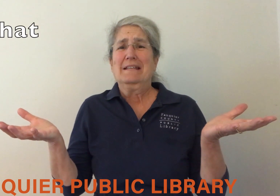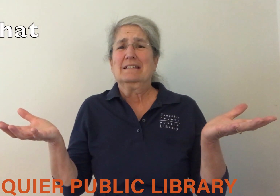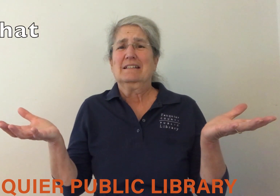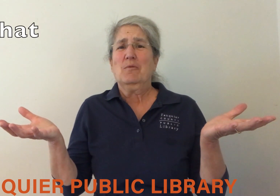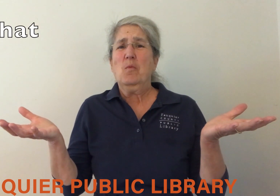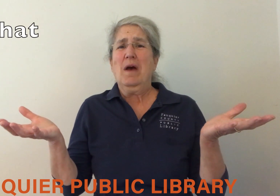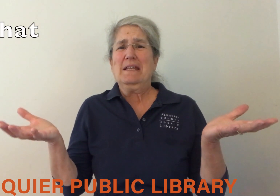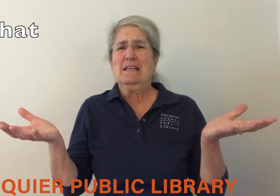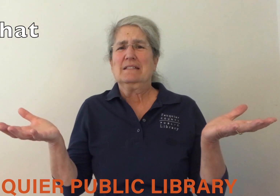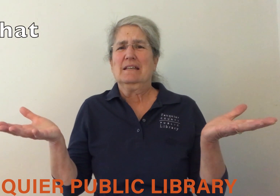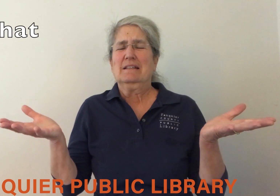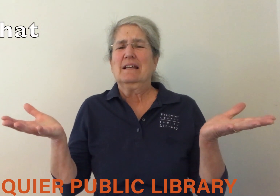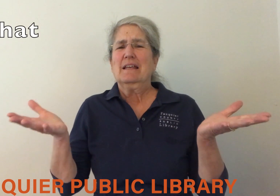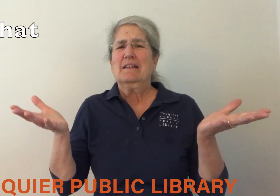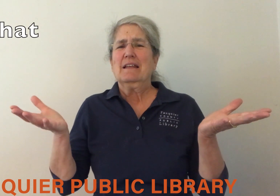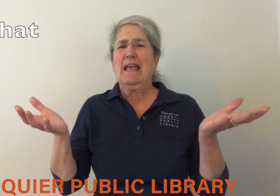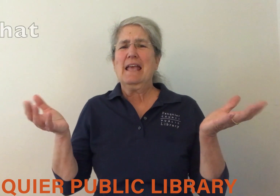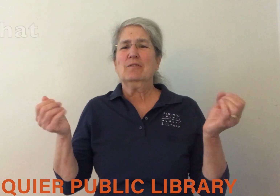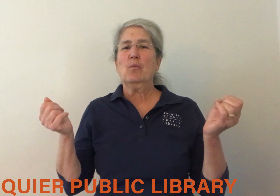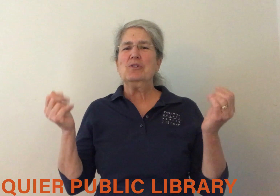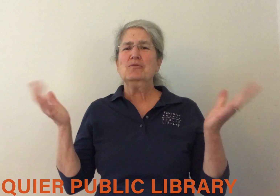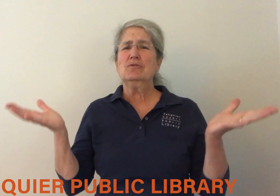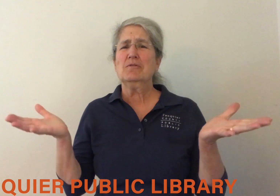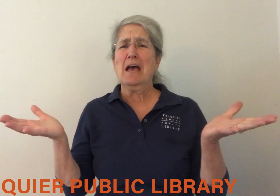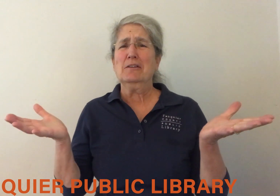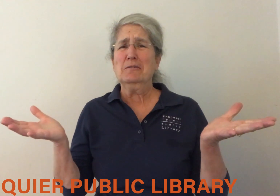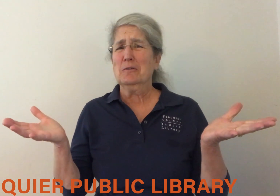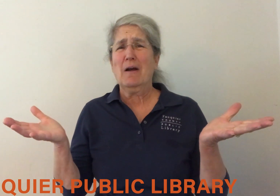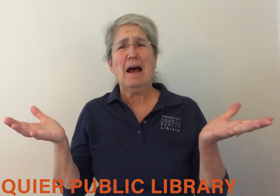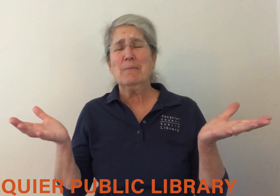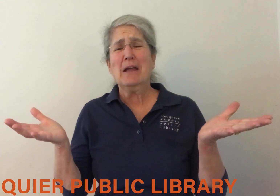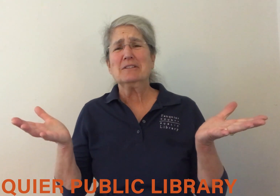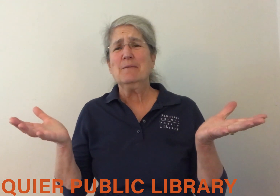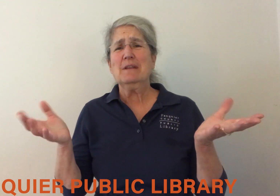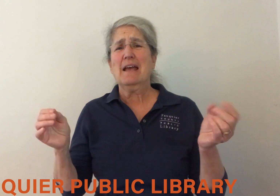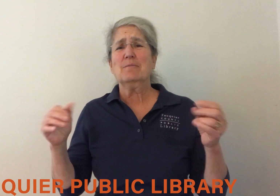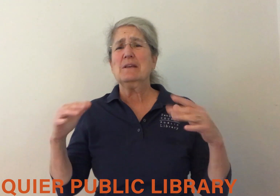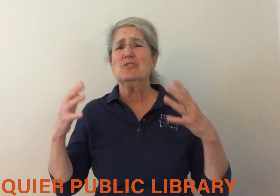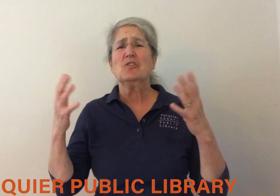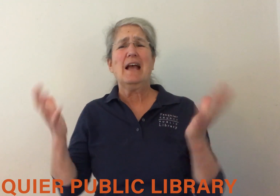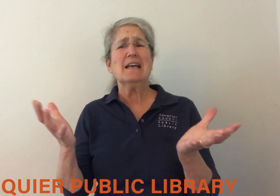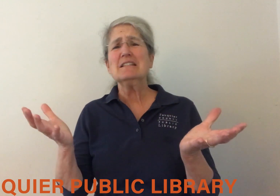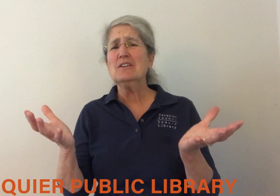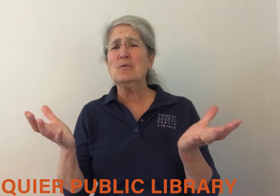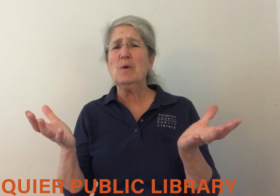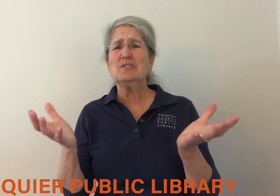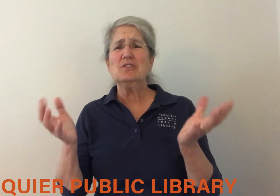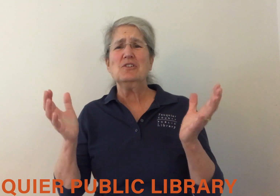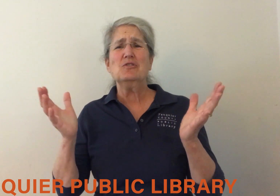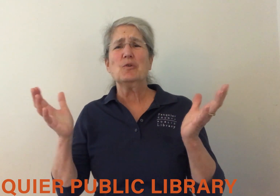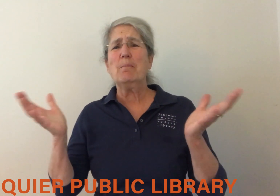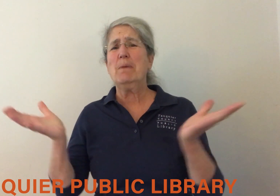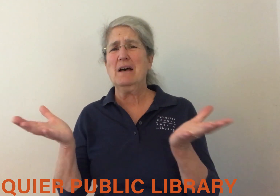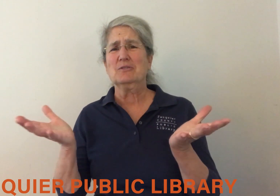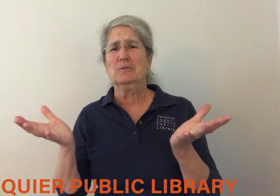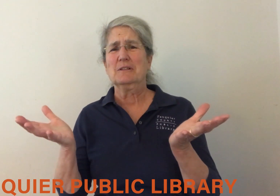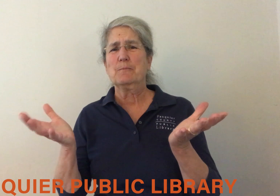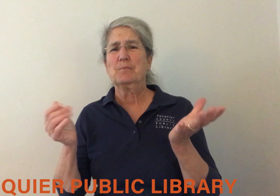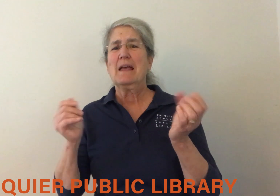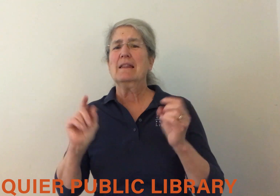What is it? And when you do that, your eyebrows come down because you're asking a question and you're puzzled. Let's